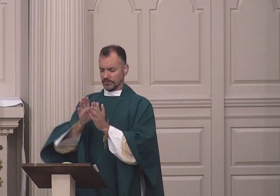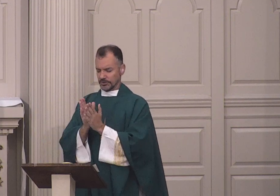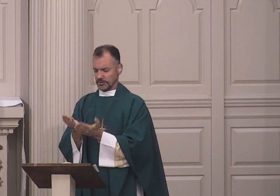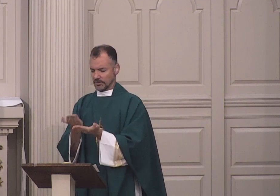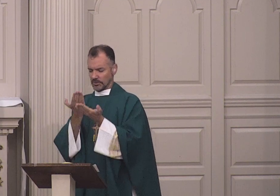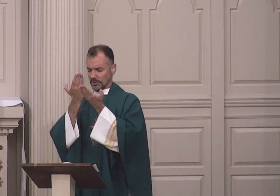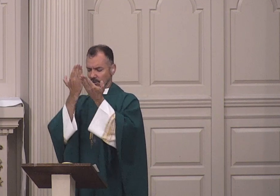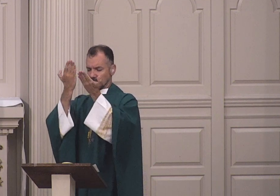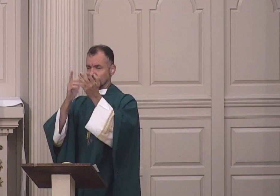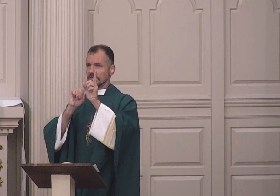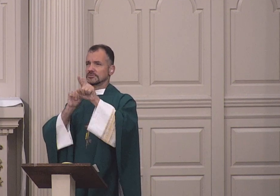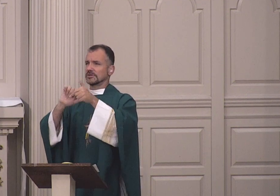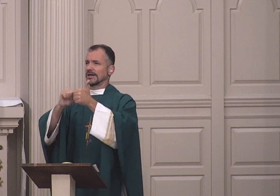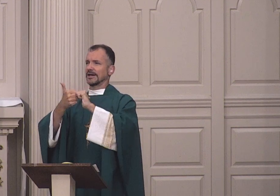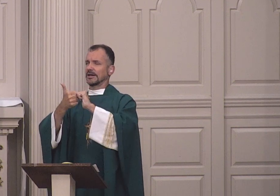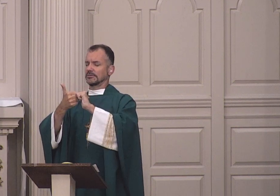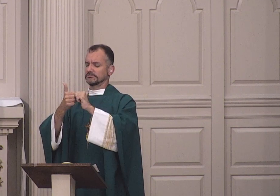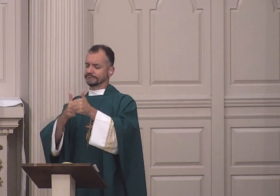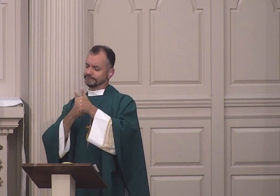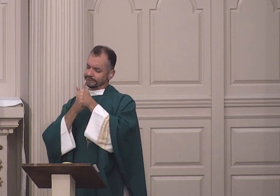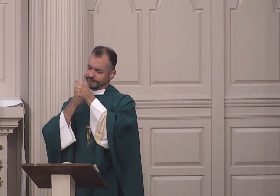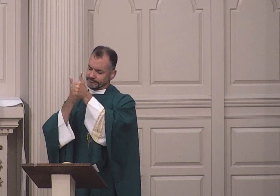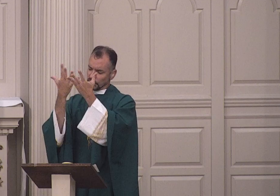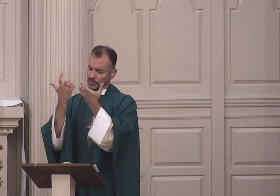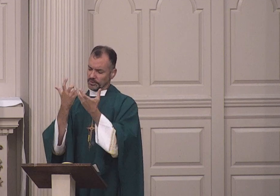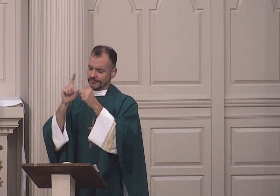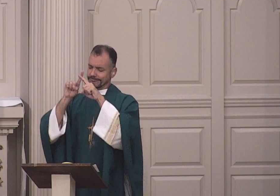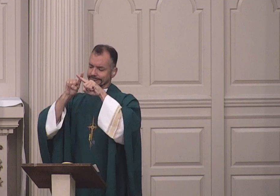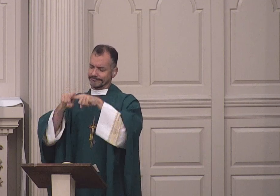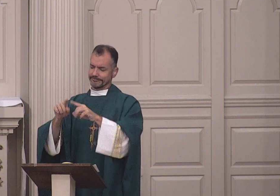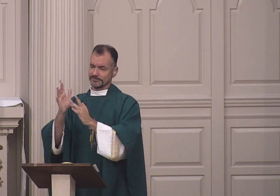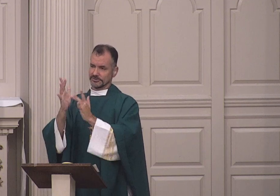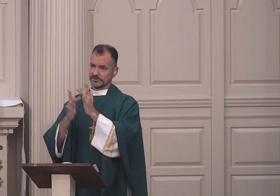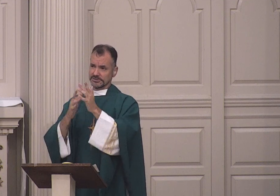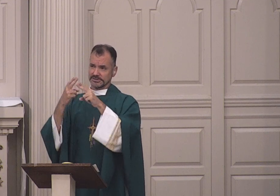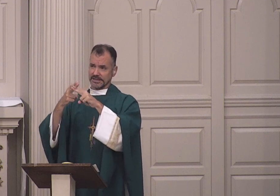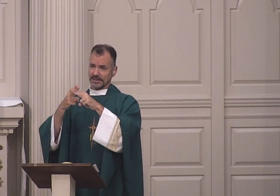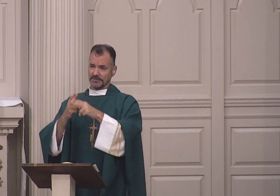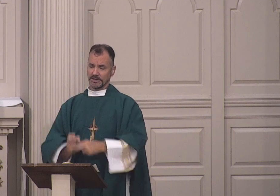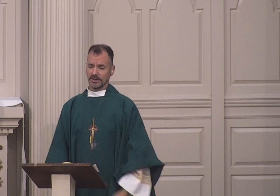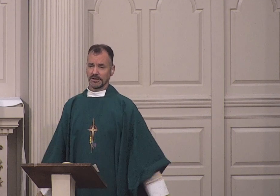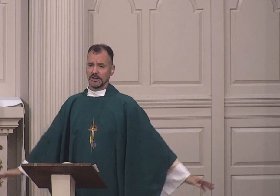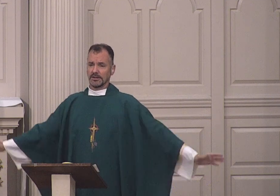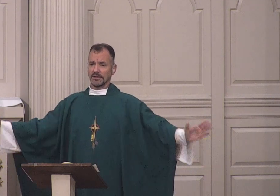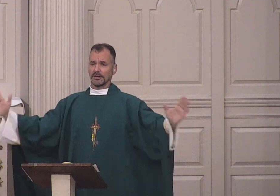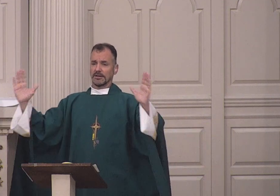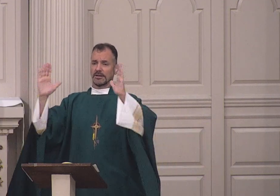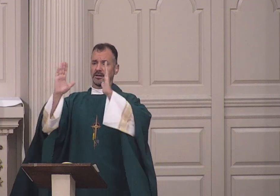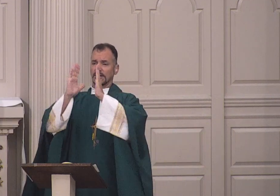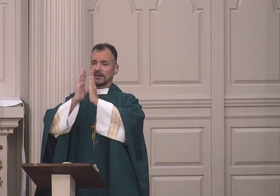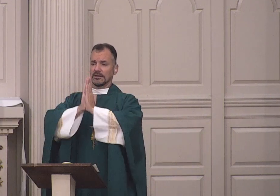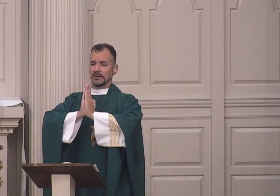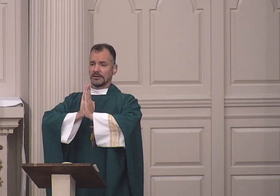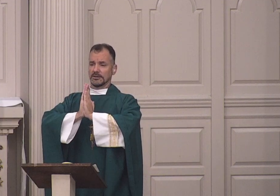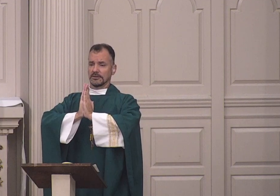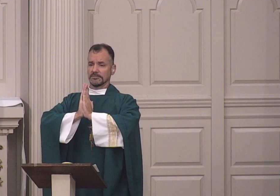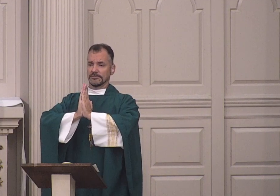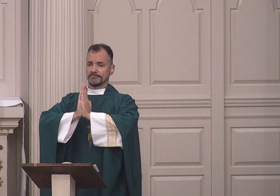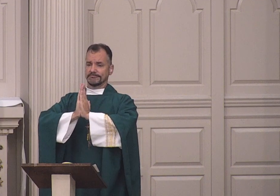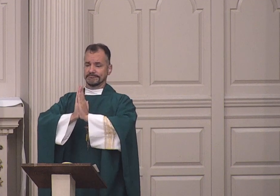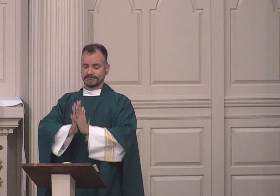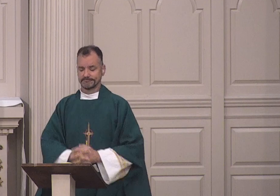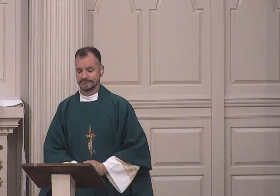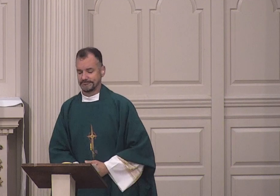Father, we thank you for hearing all the prayers that we offer you. We ask that you answer them according to your will. We ask these things in Jesus'